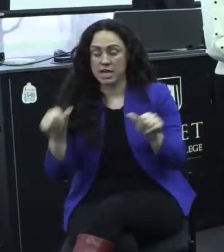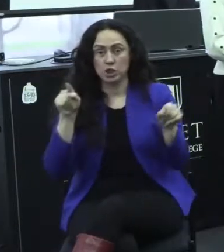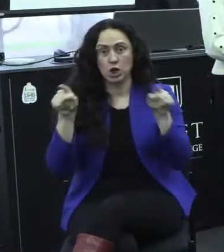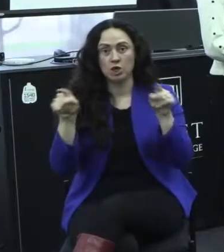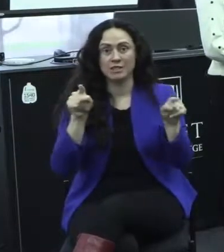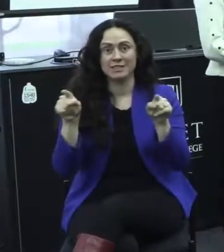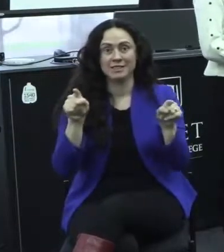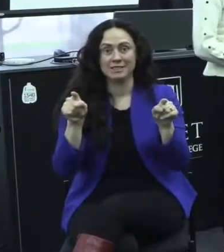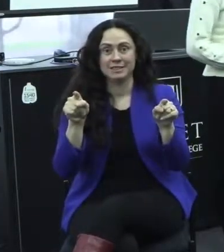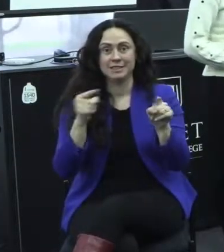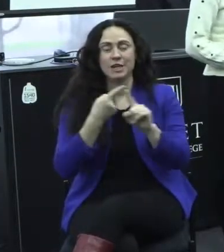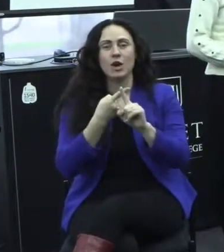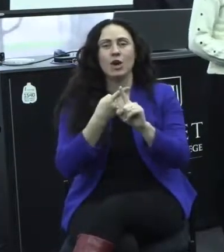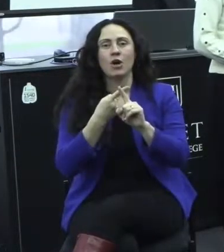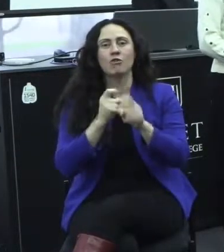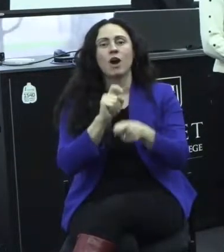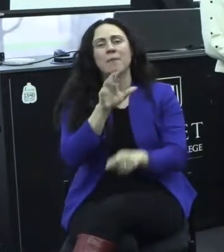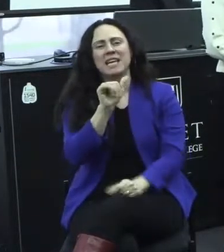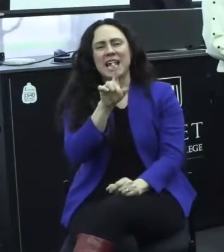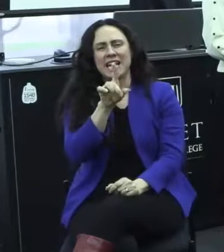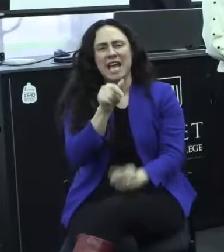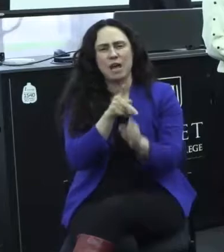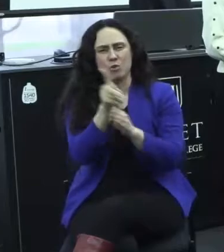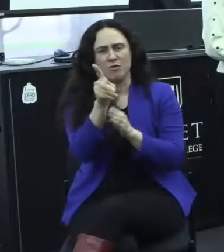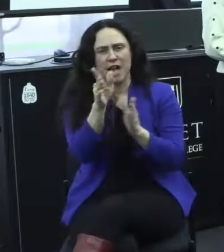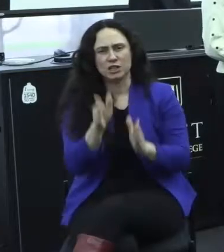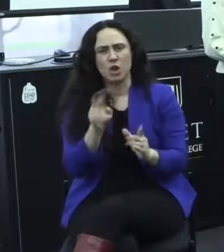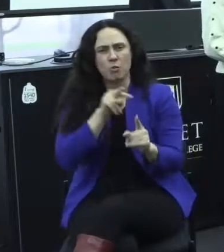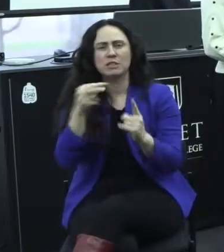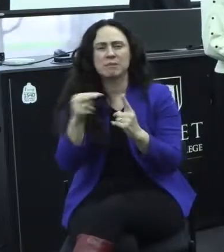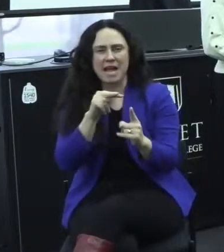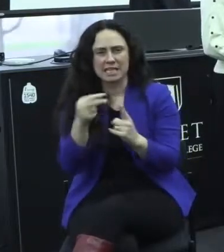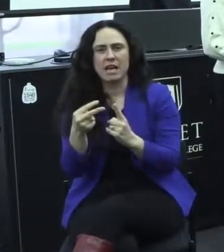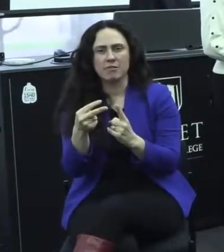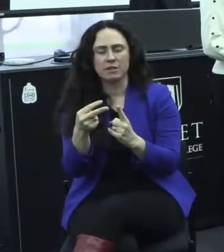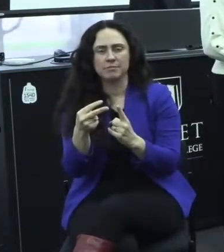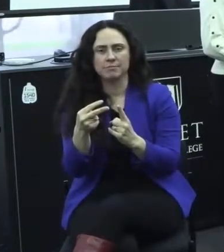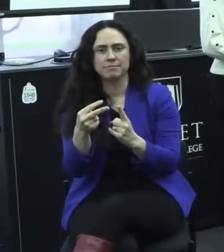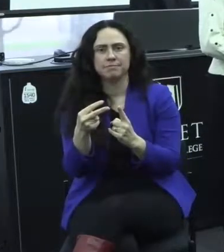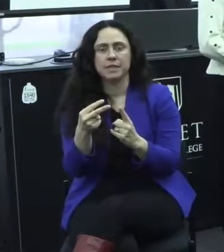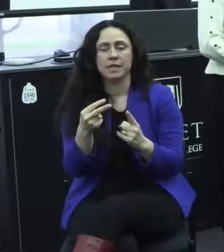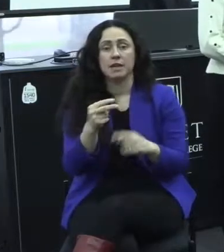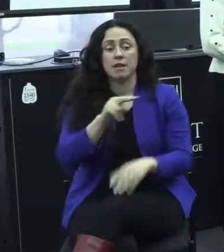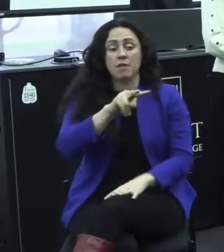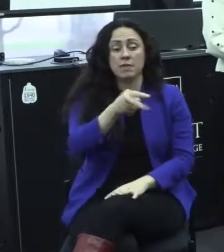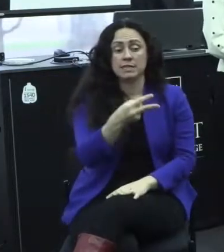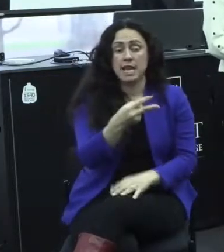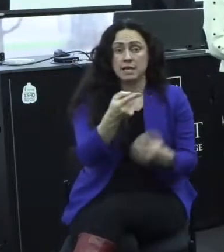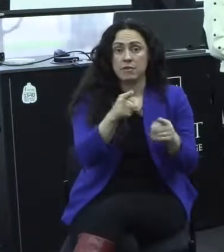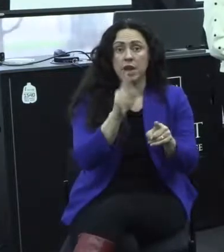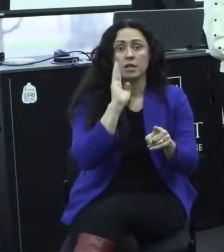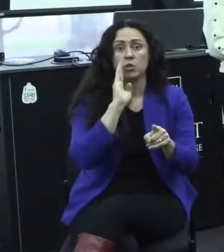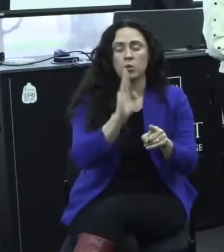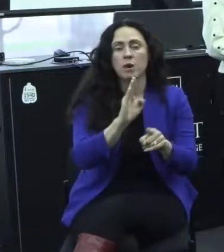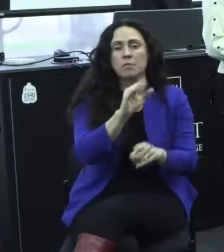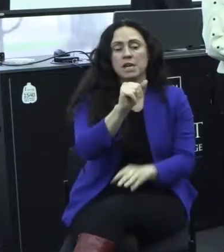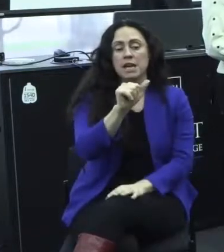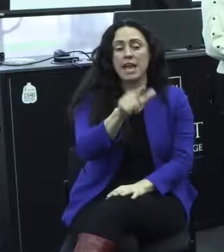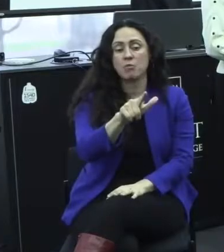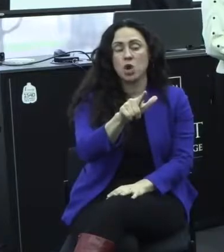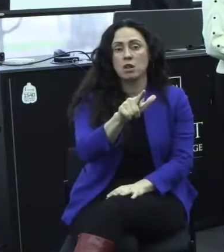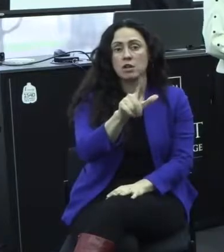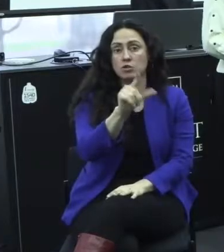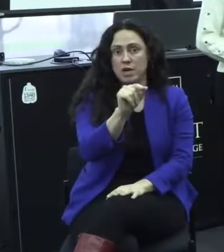architecture from an ADA professional perspective. The second event will be held Wednesday, April